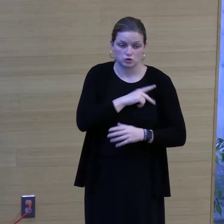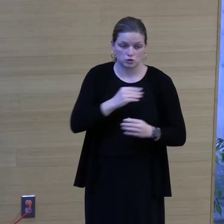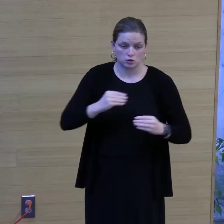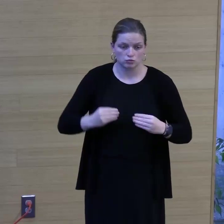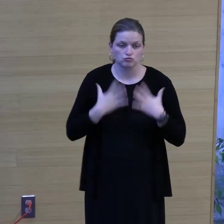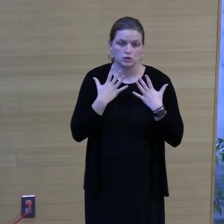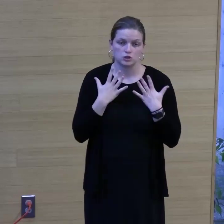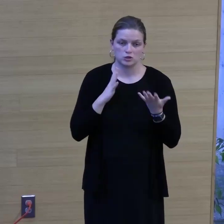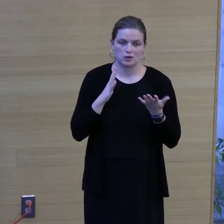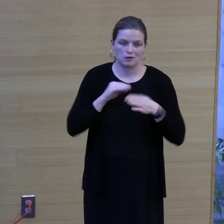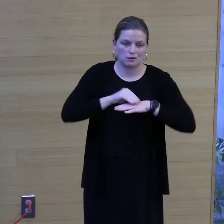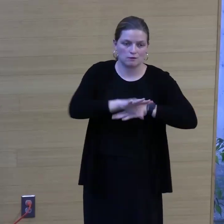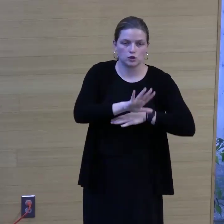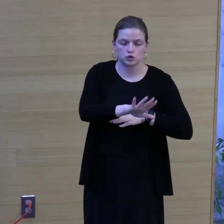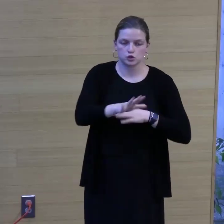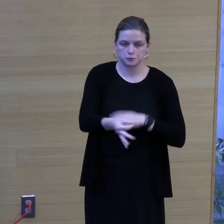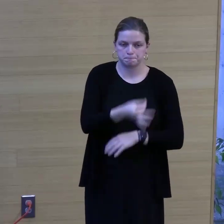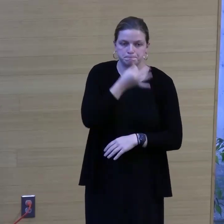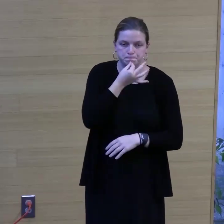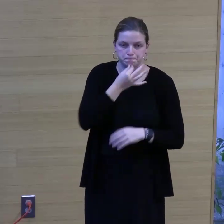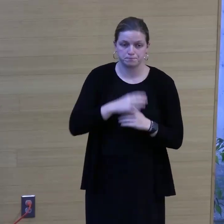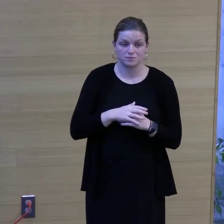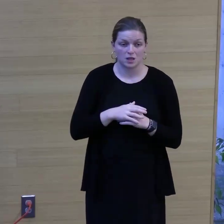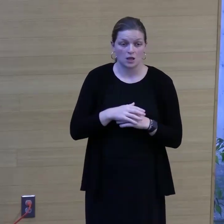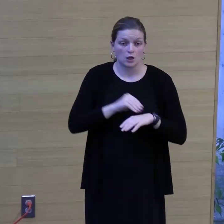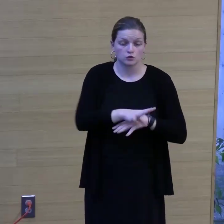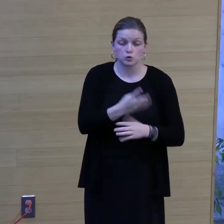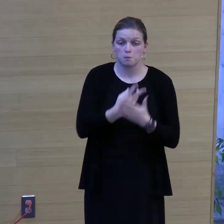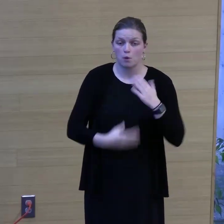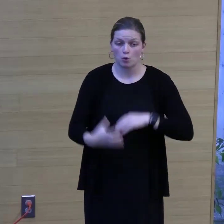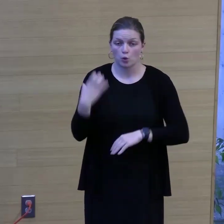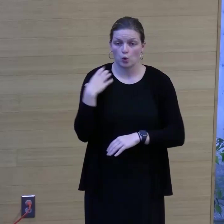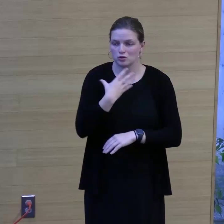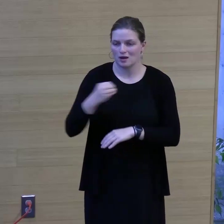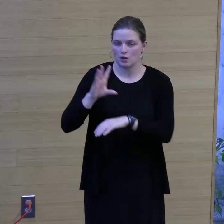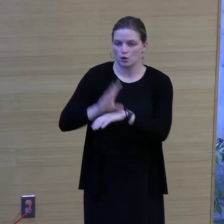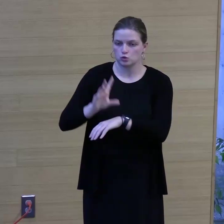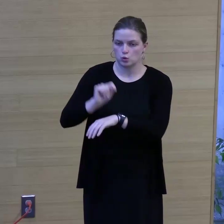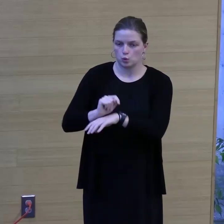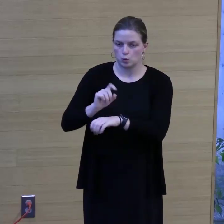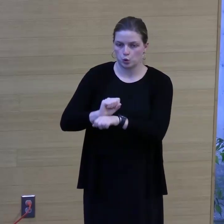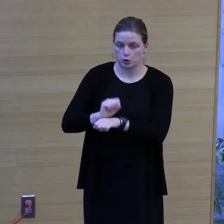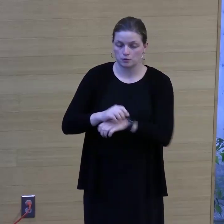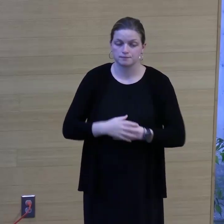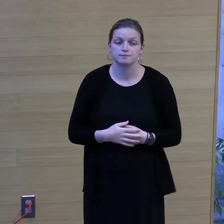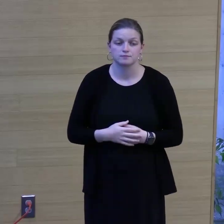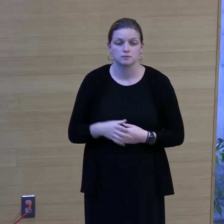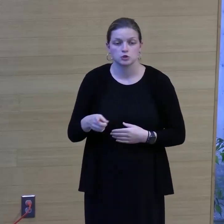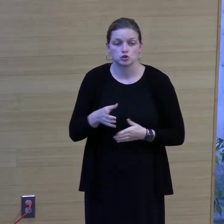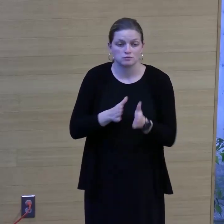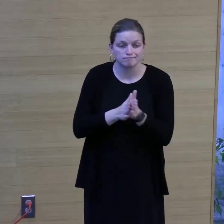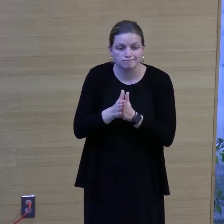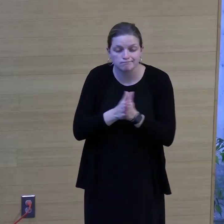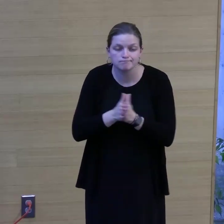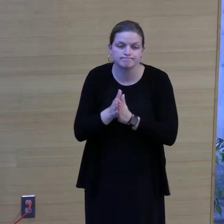and shape her professional expertise, influencing both her coaching and consultancy work. She is a